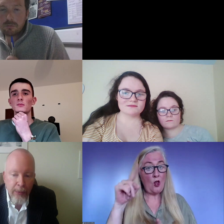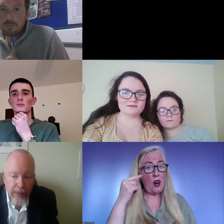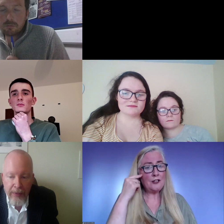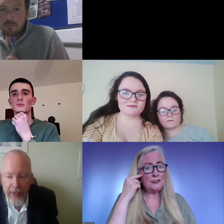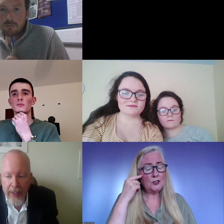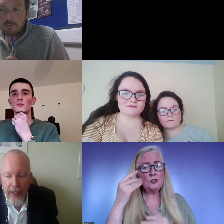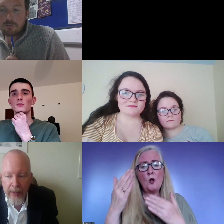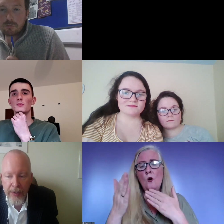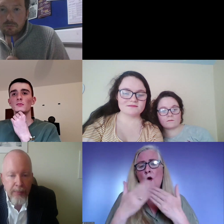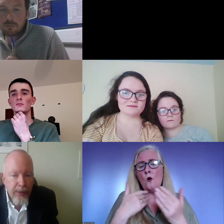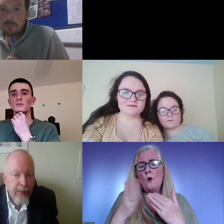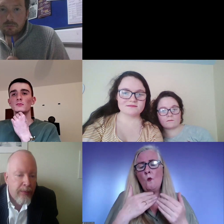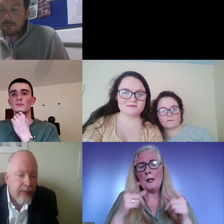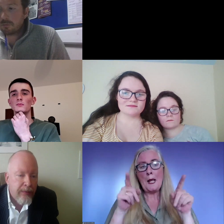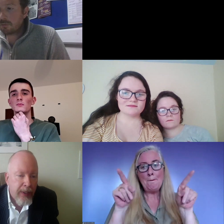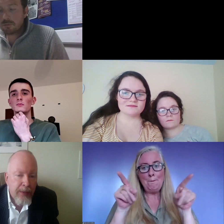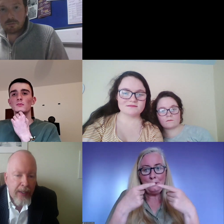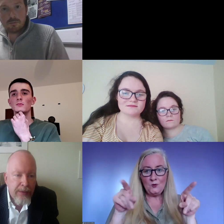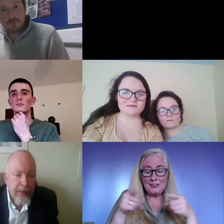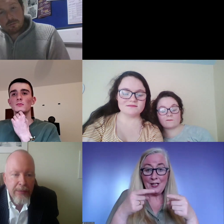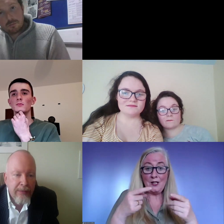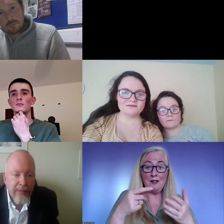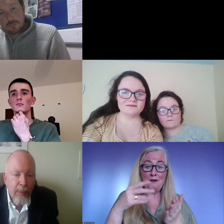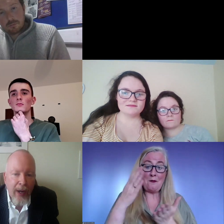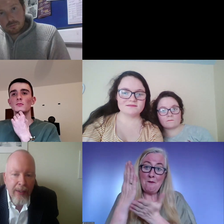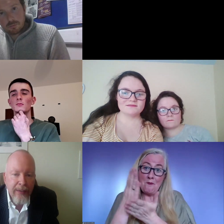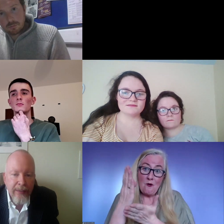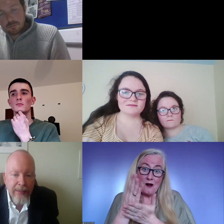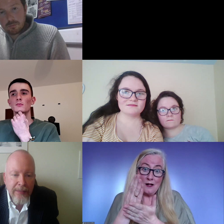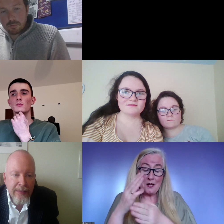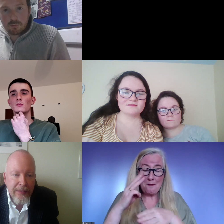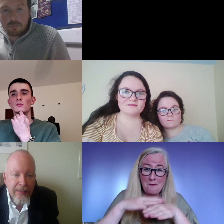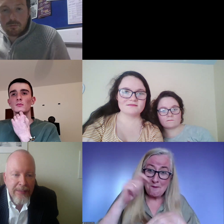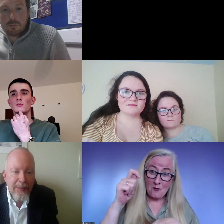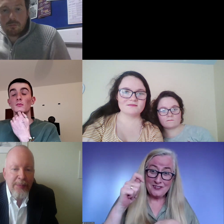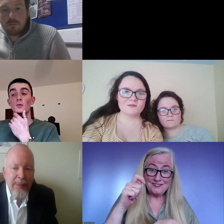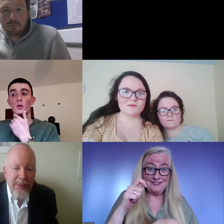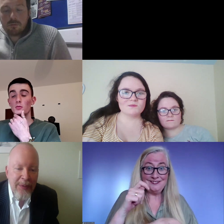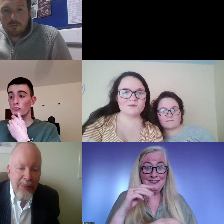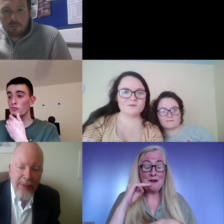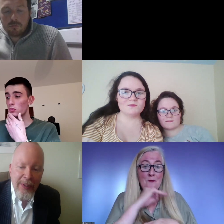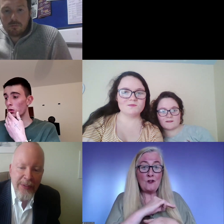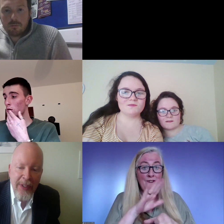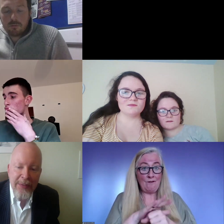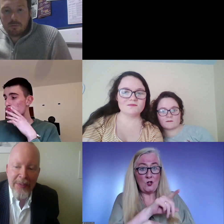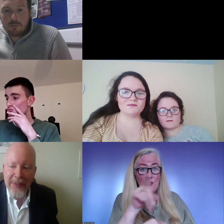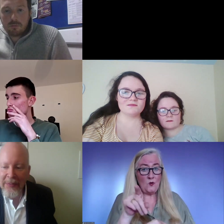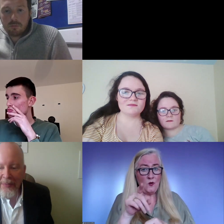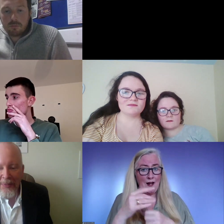or both, that shaped you and your actions, and why? What's been the most instrumental